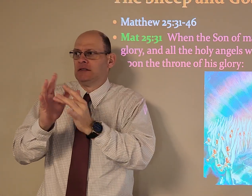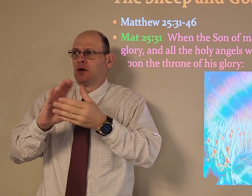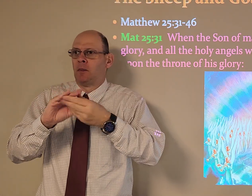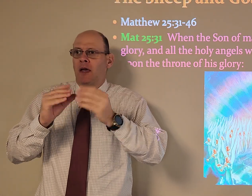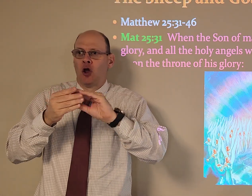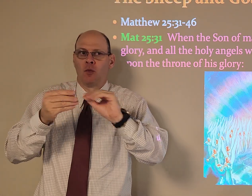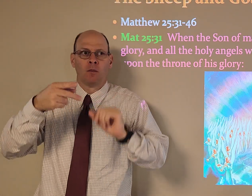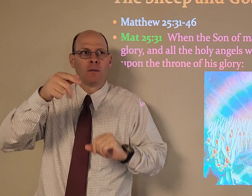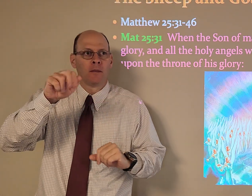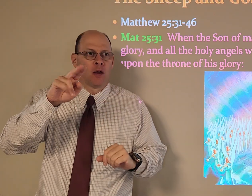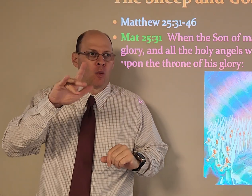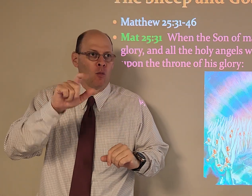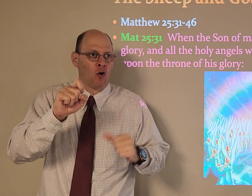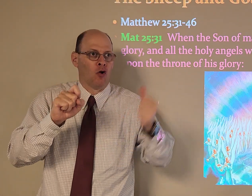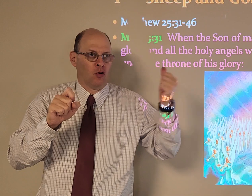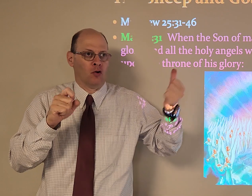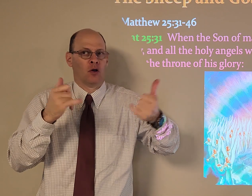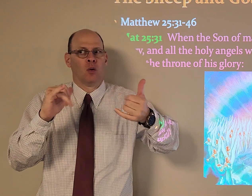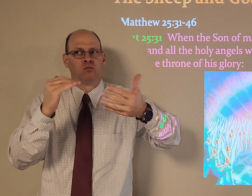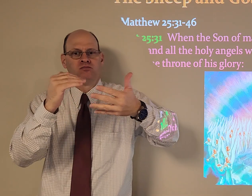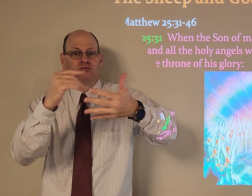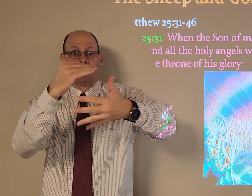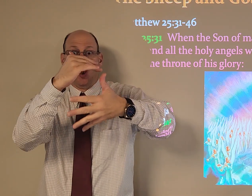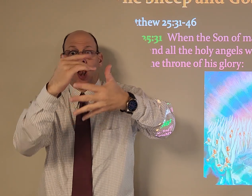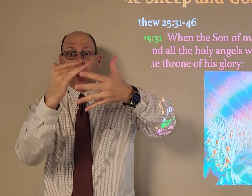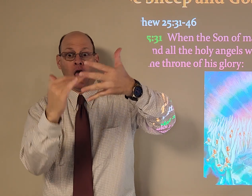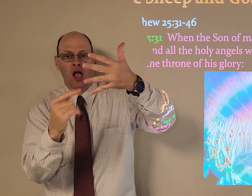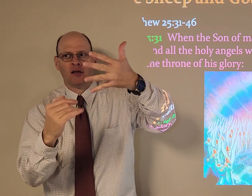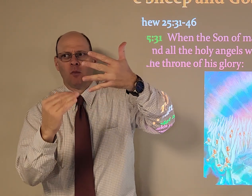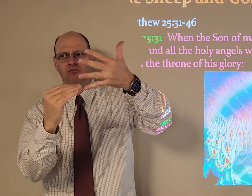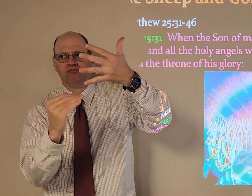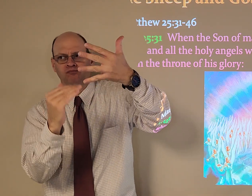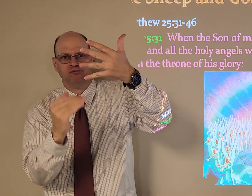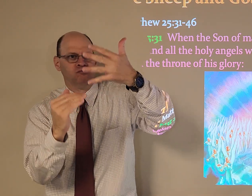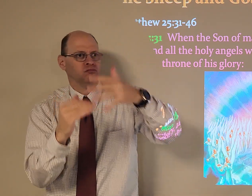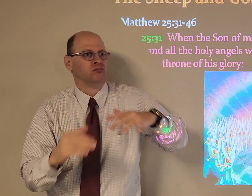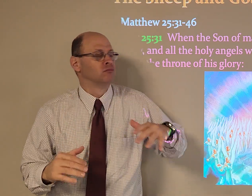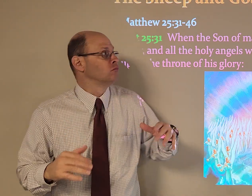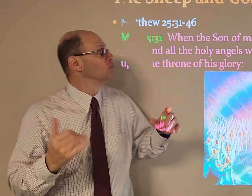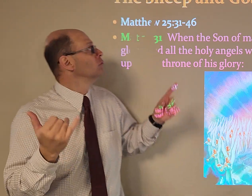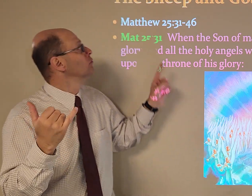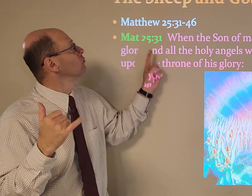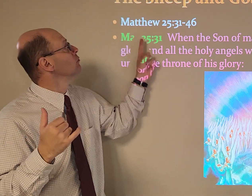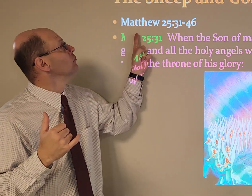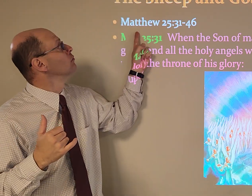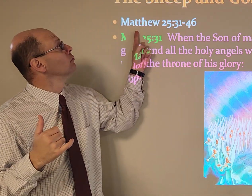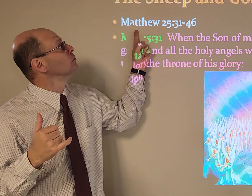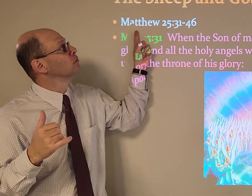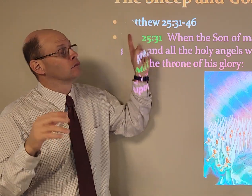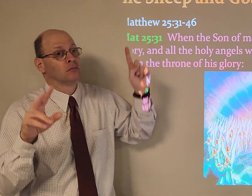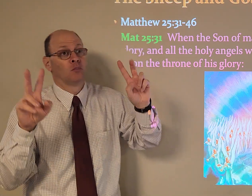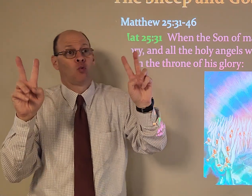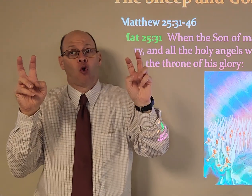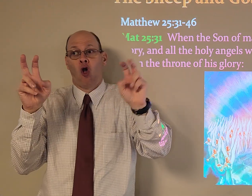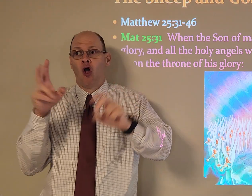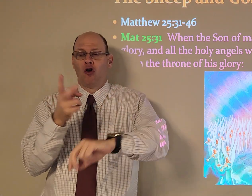We're talking about Jesus was in his parables. The several parables we've covered. We're gonna talk about the